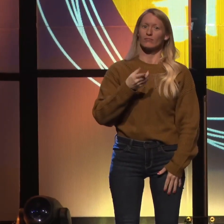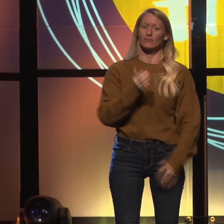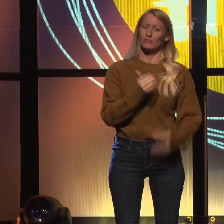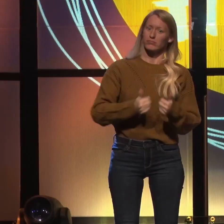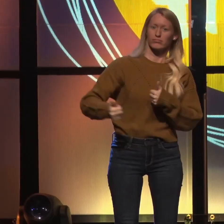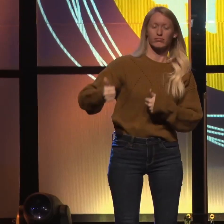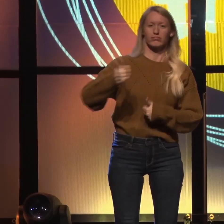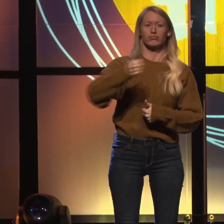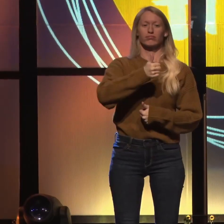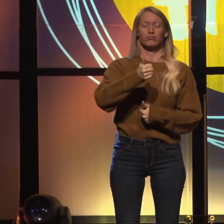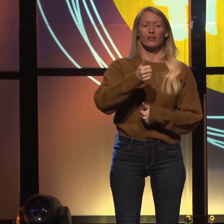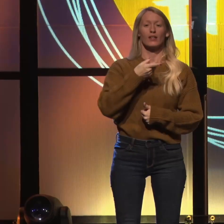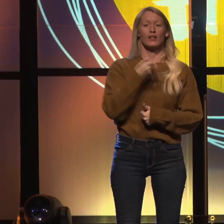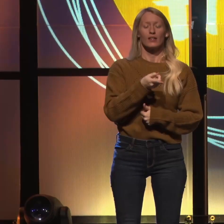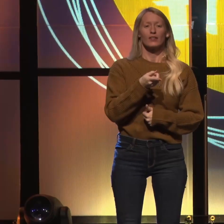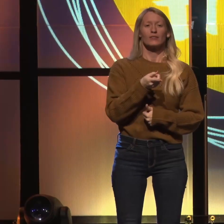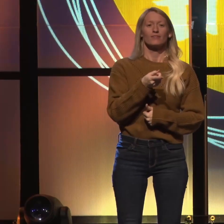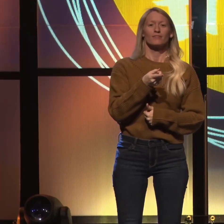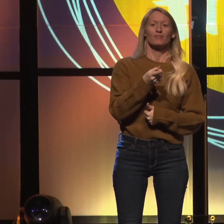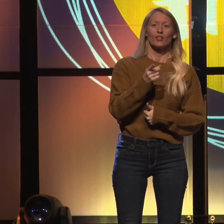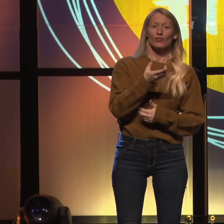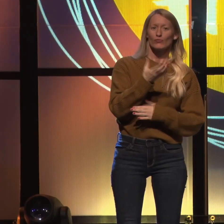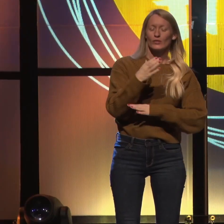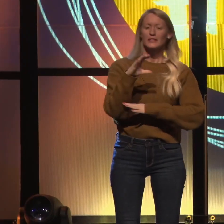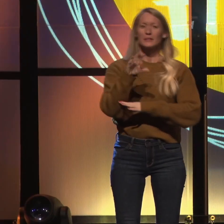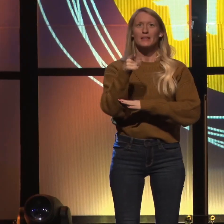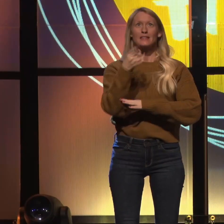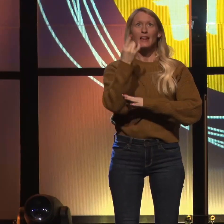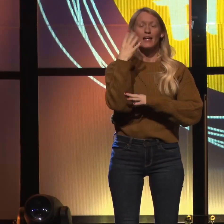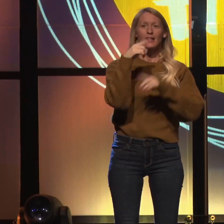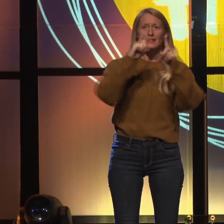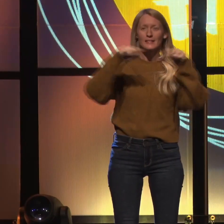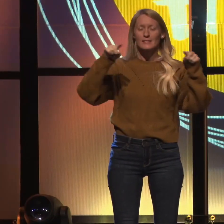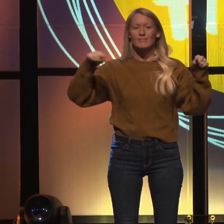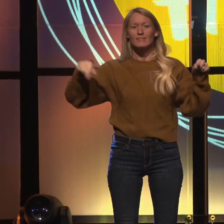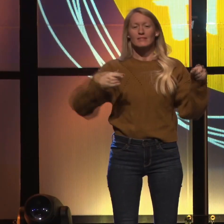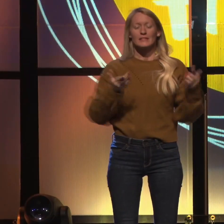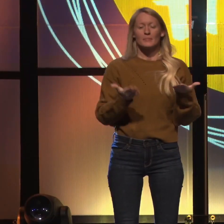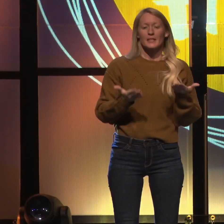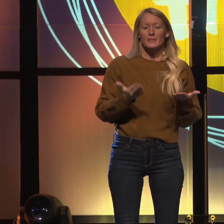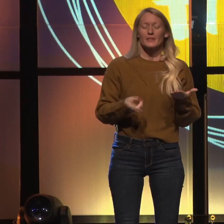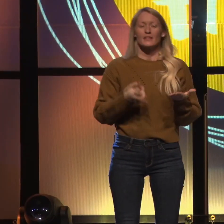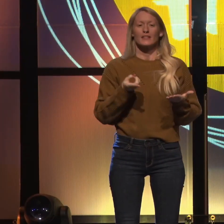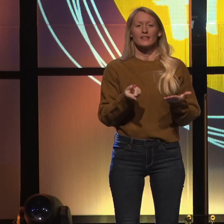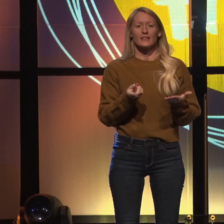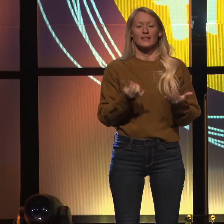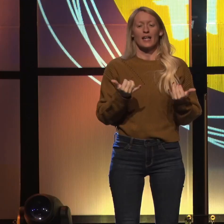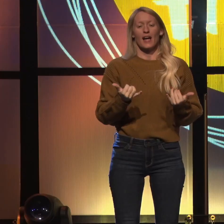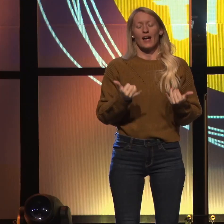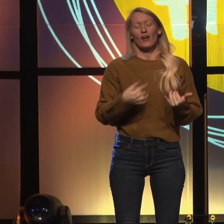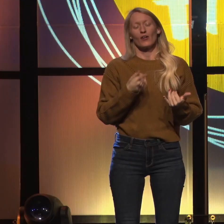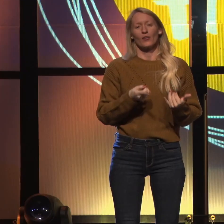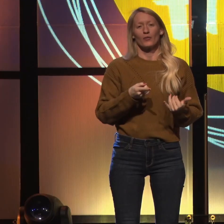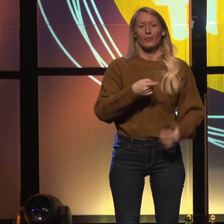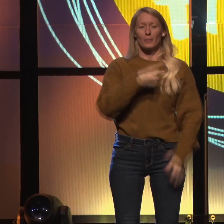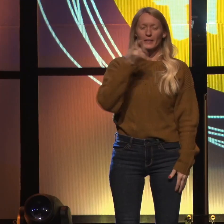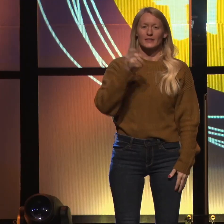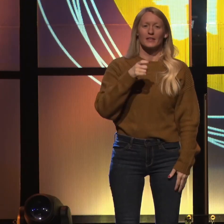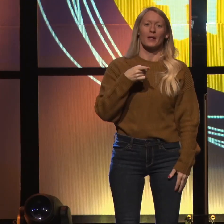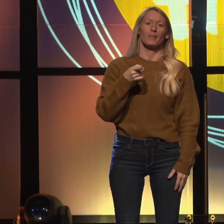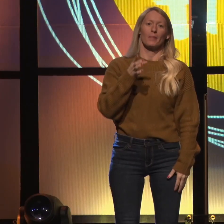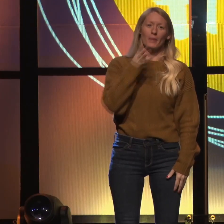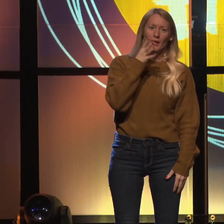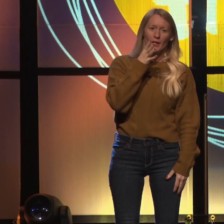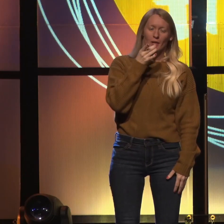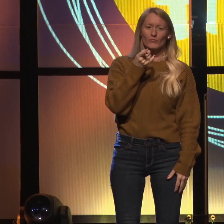lights person, but I became a mom recently. I don't know, maybe that's the reason, but my house has Christmas lights. But around the holidays, we have